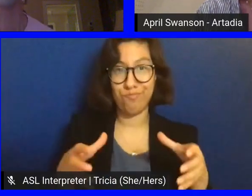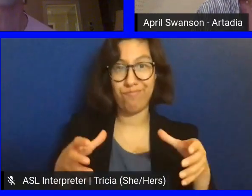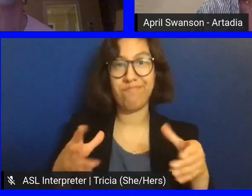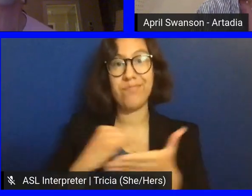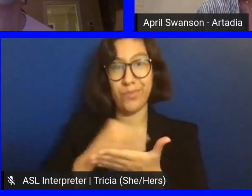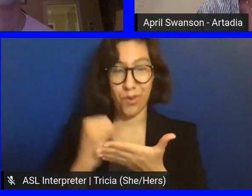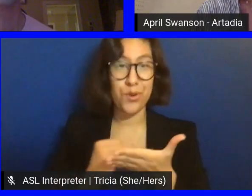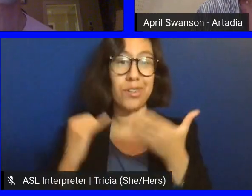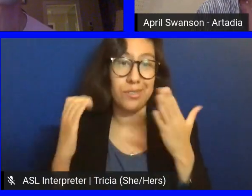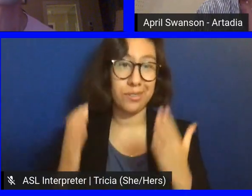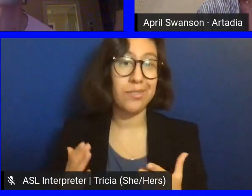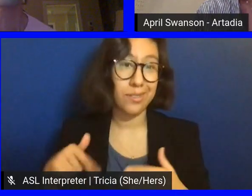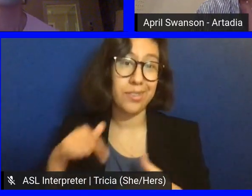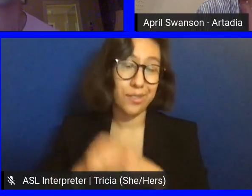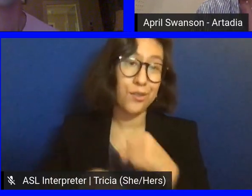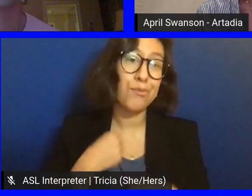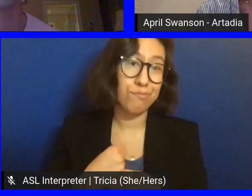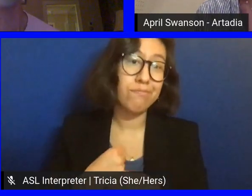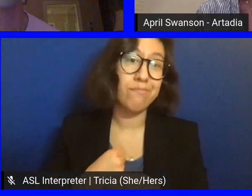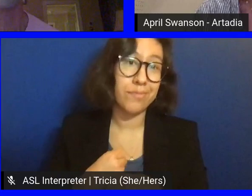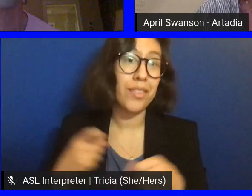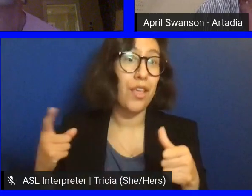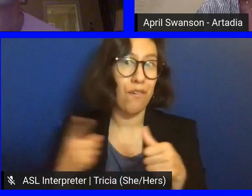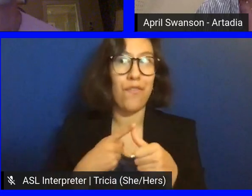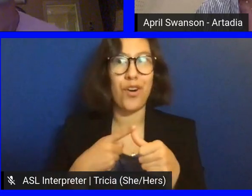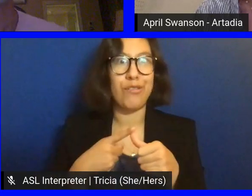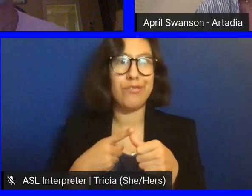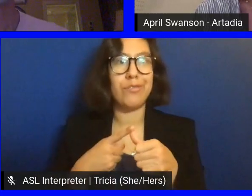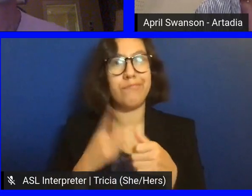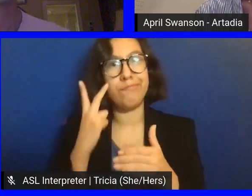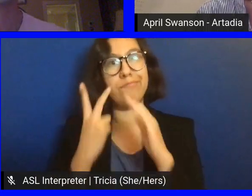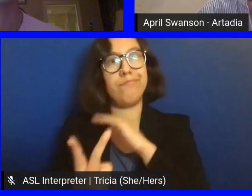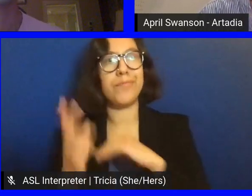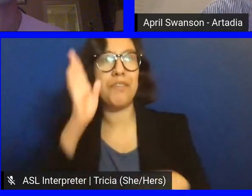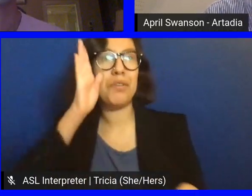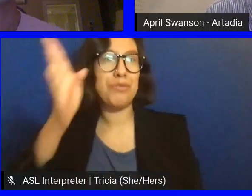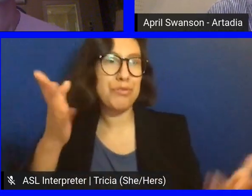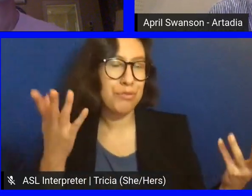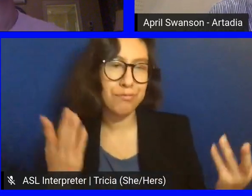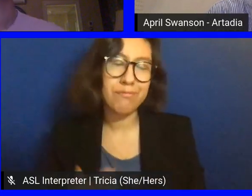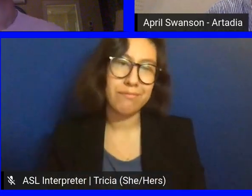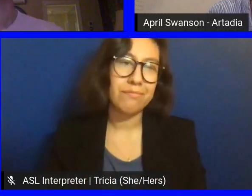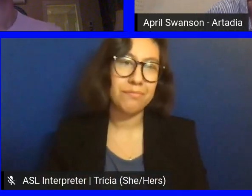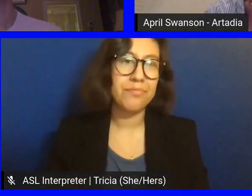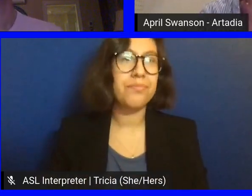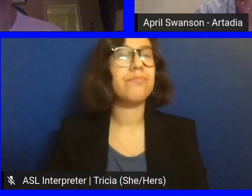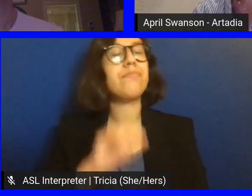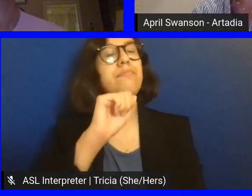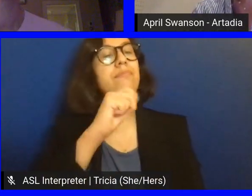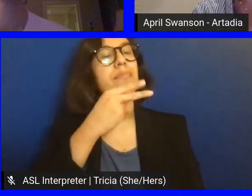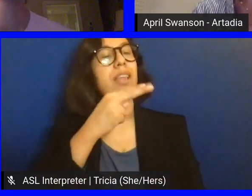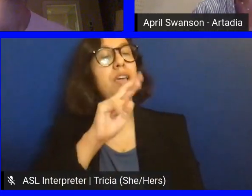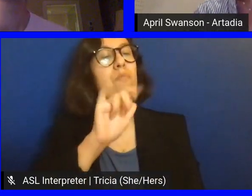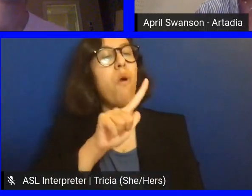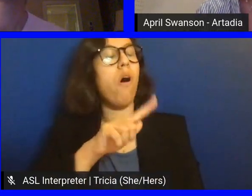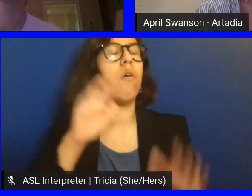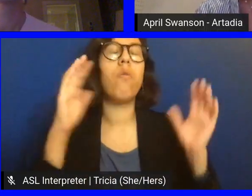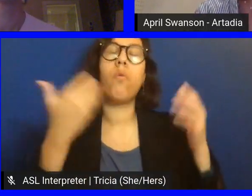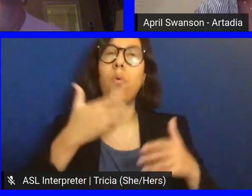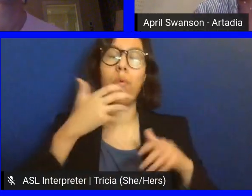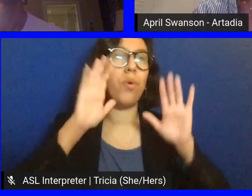artists this year and for the foreseeable future. I know, it was an incredible event. It was really